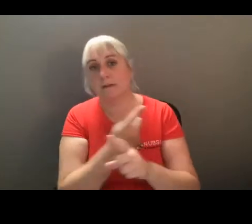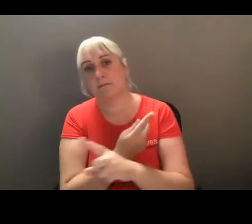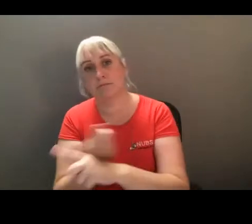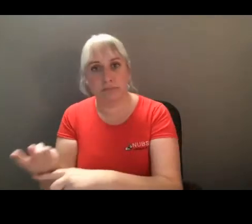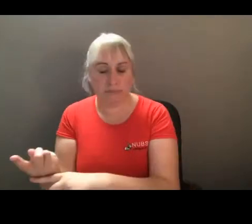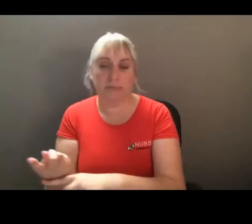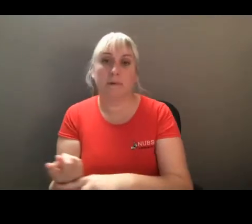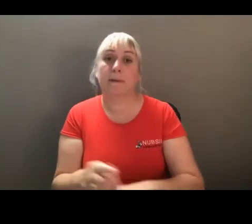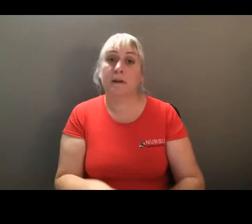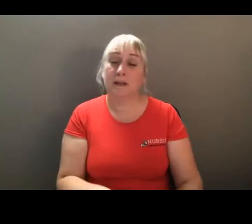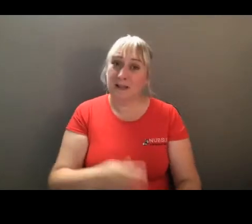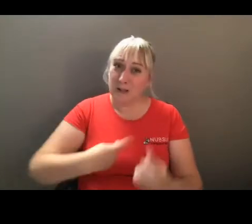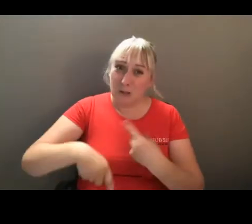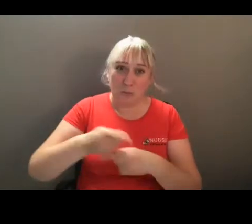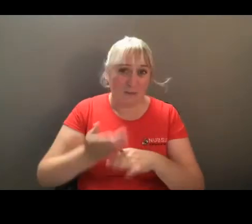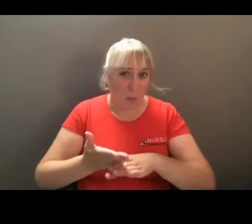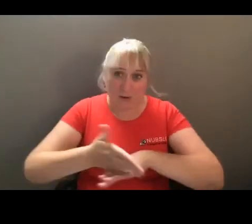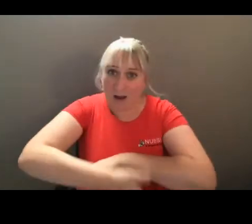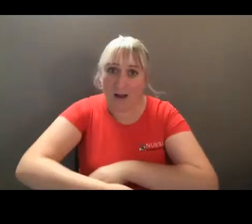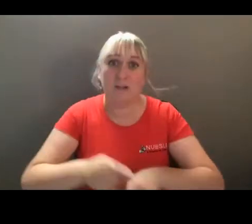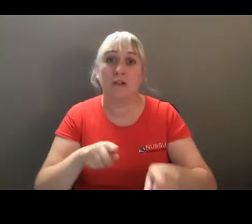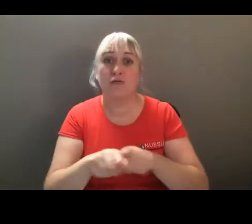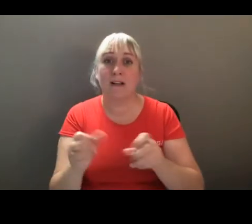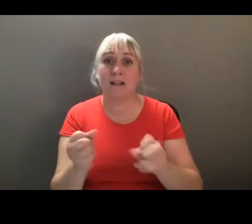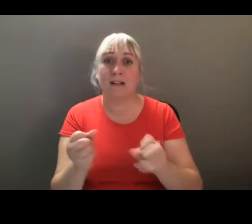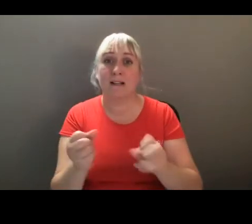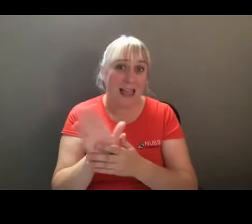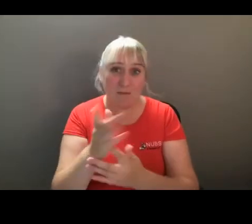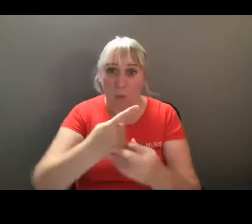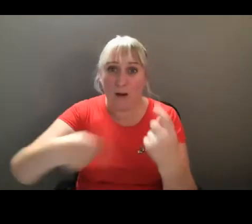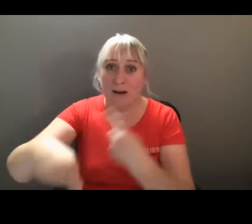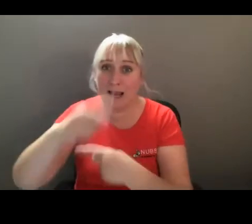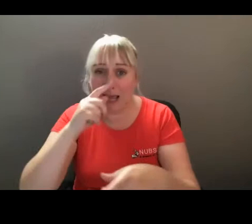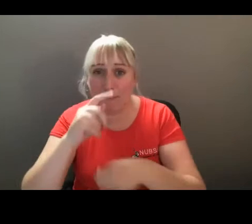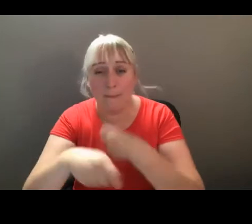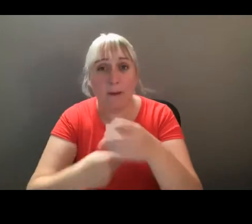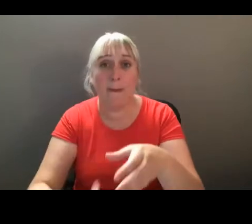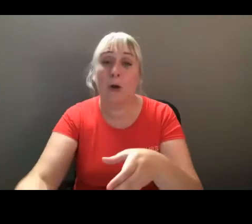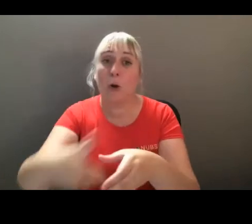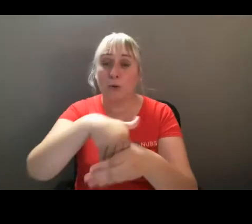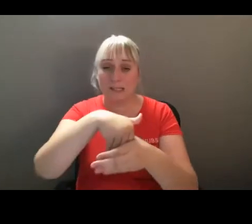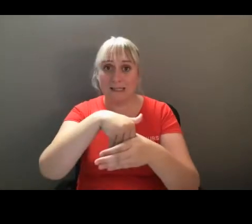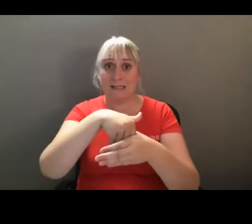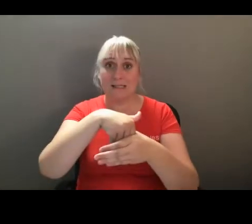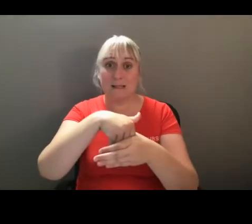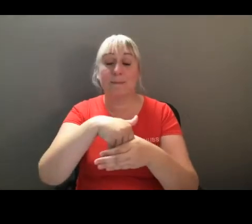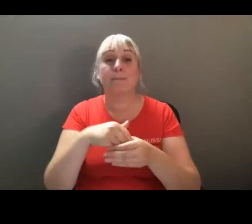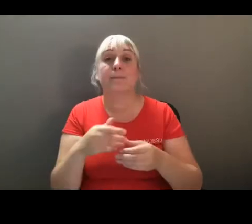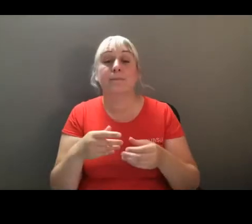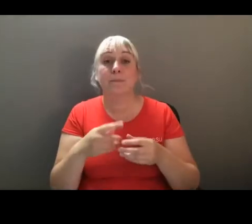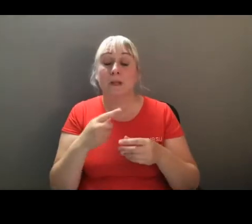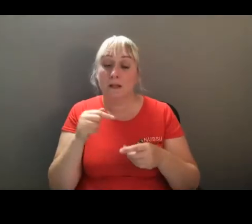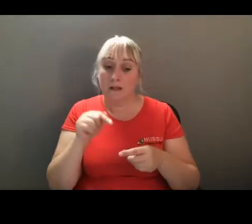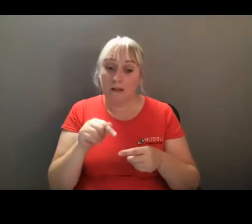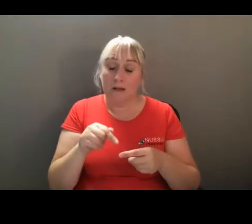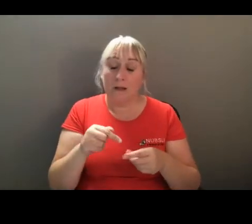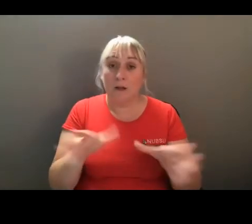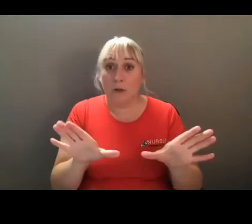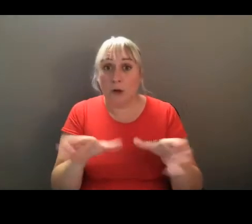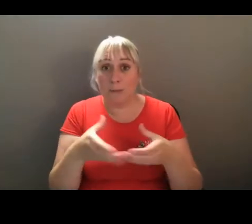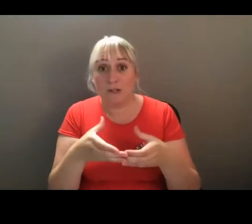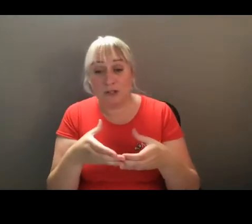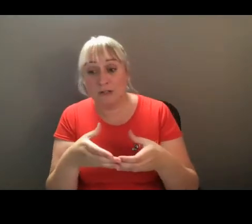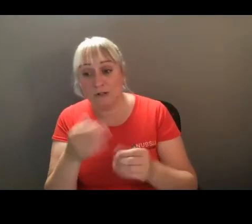to include people and put accessibility at the heart of the project. Commissioners insist that it's vital for creating